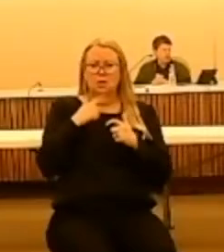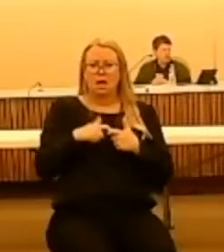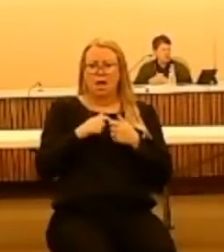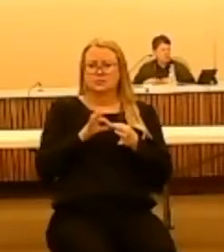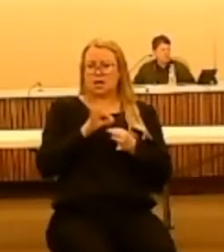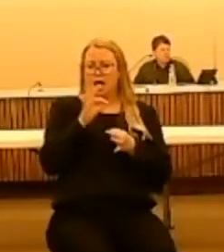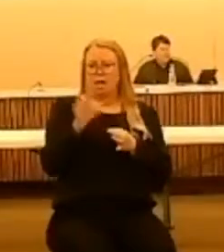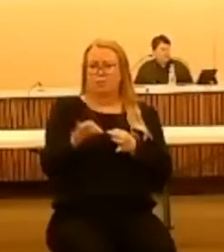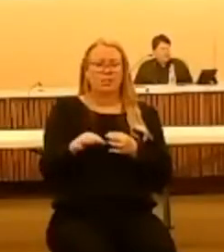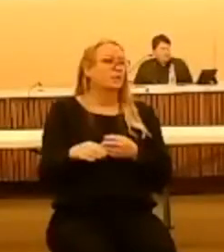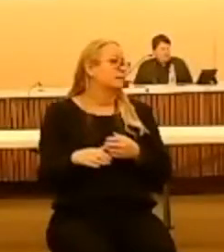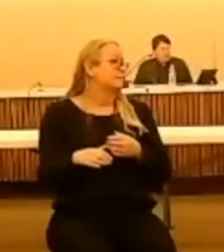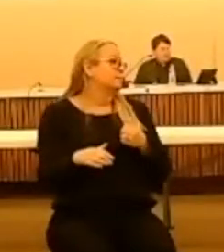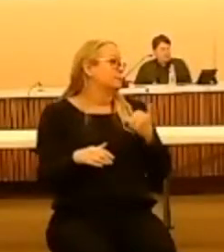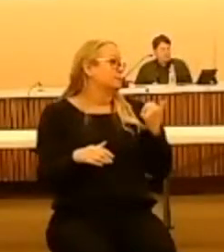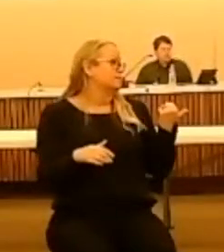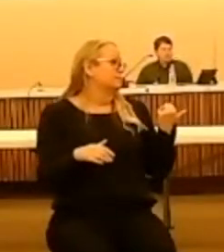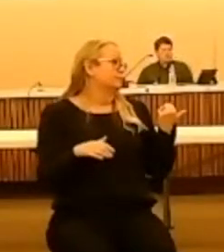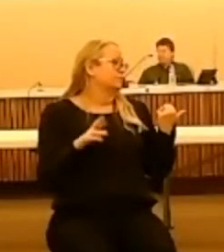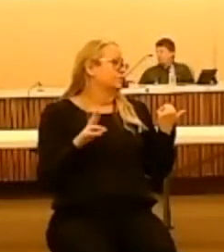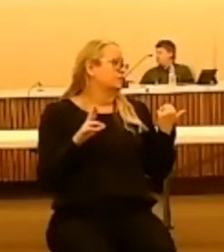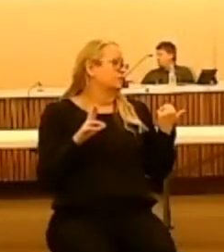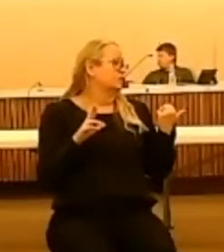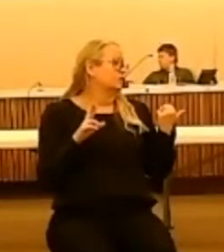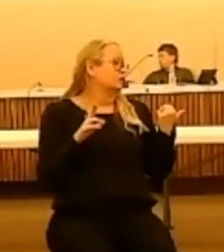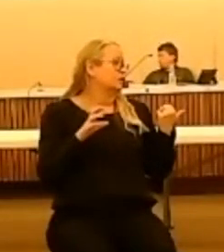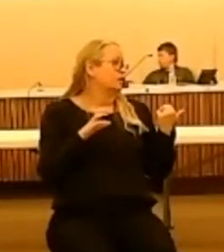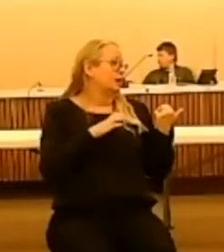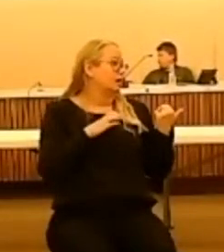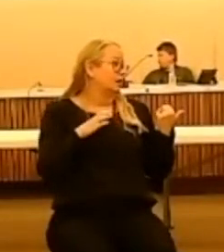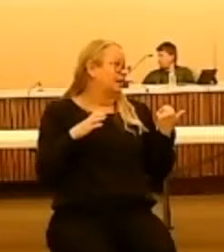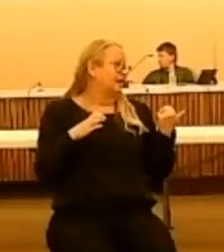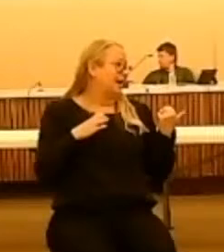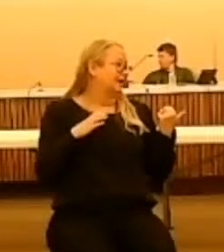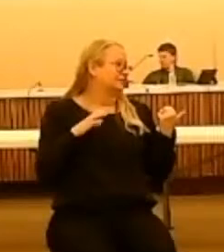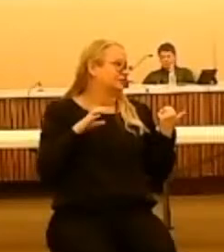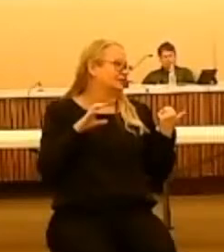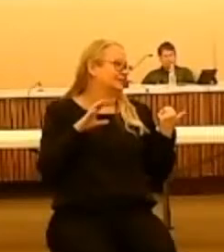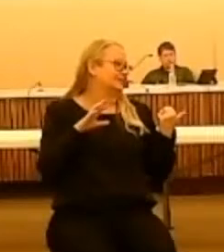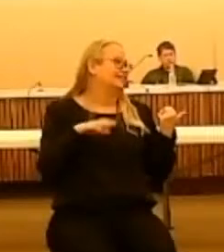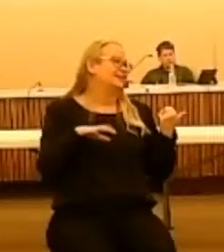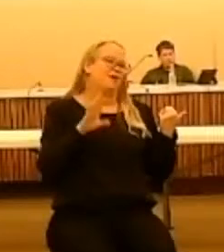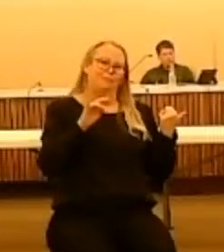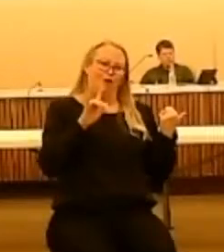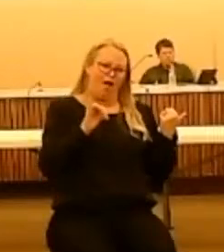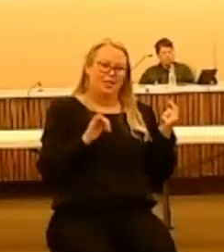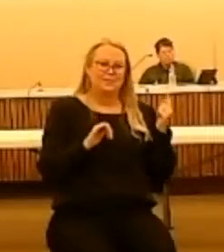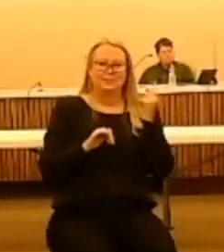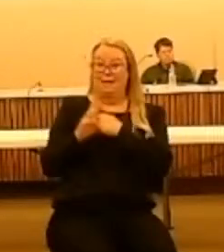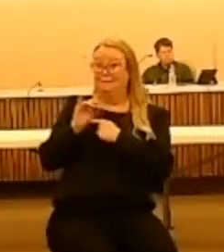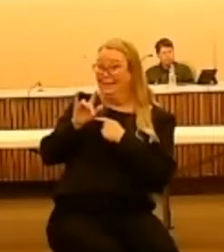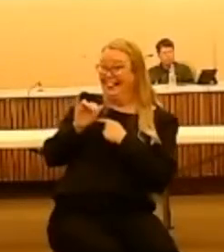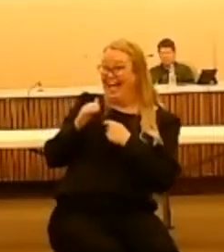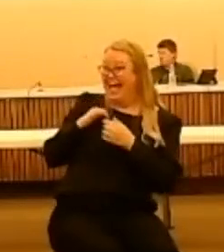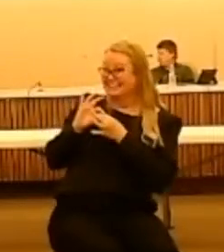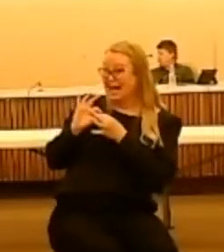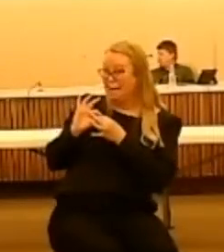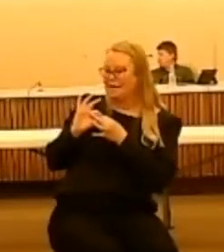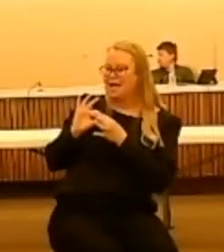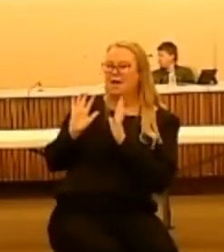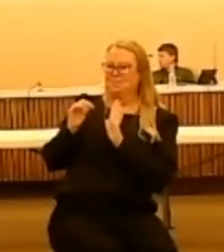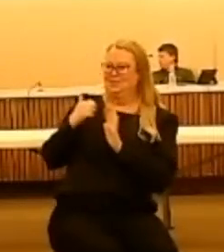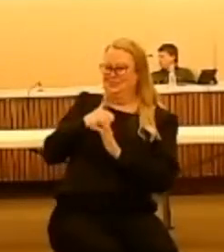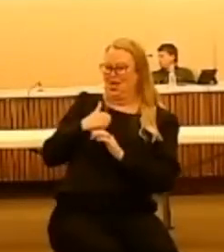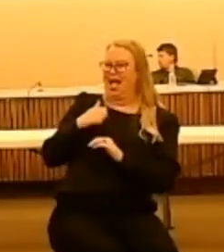I think Millie has a question. Well, I should say Councilperson Safranek. And then I have a question too, but go ahead.